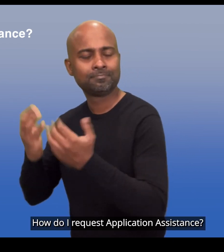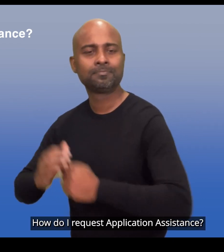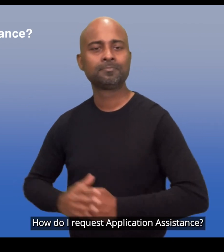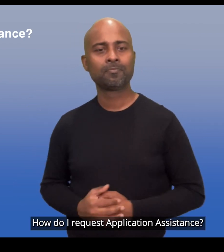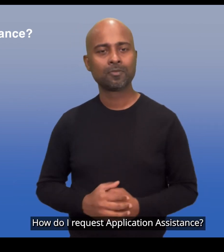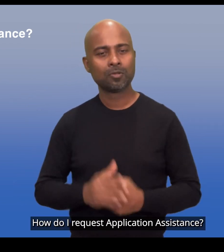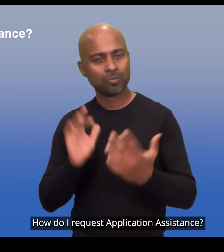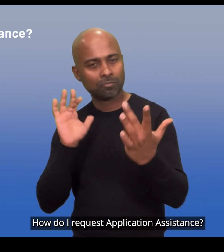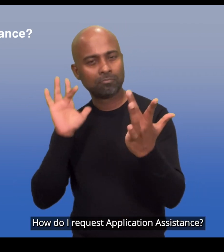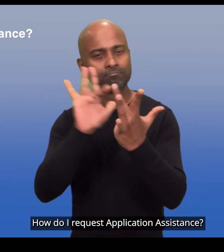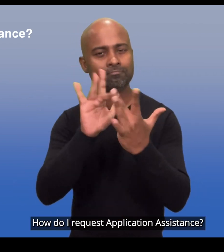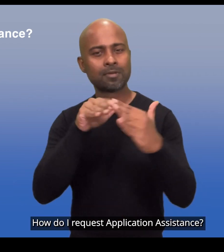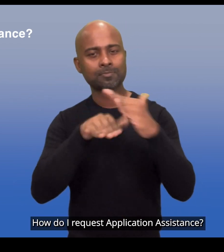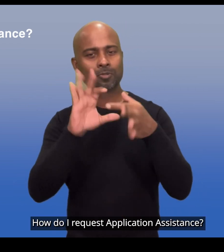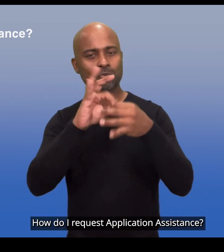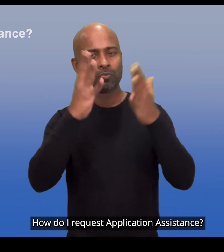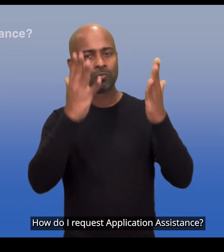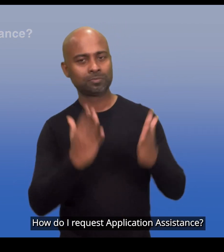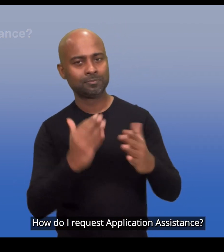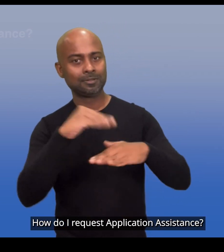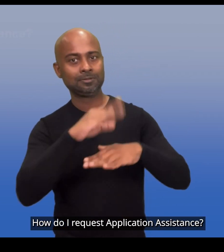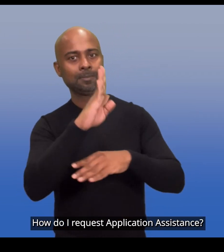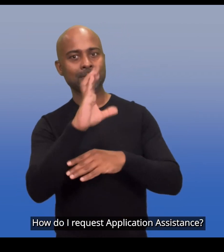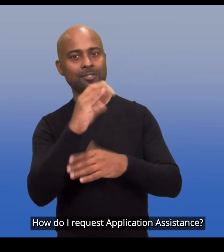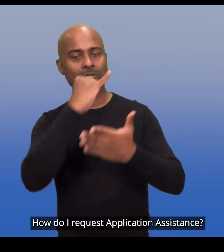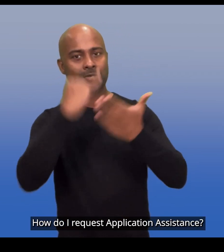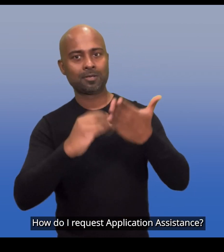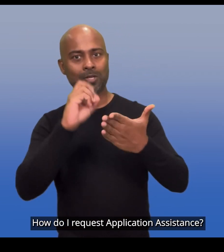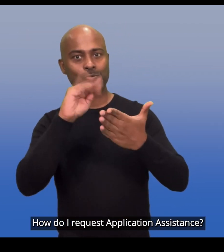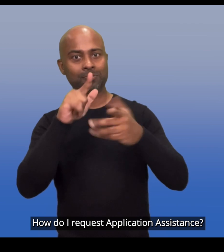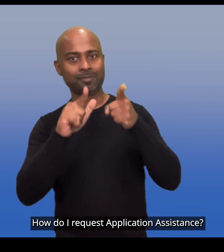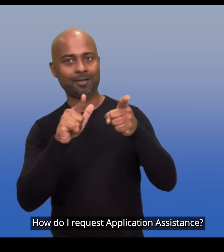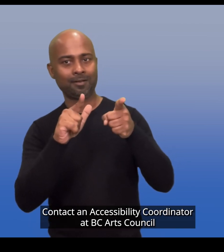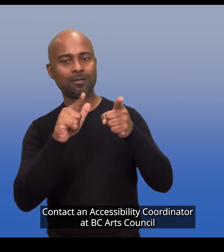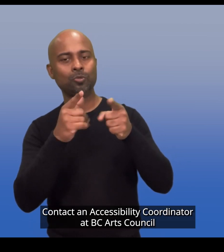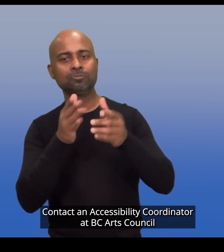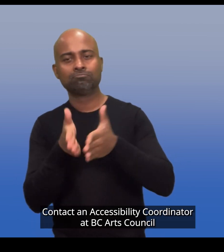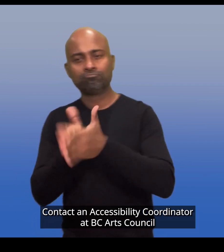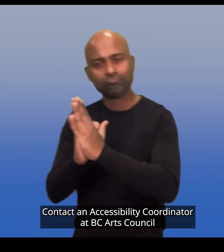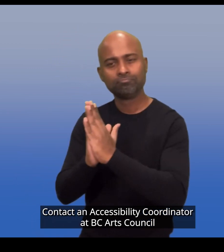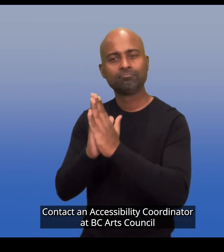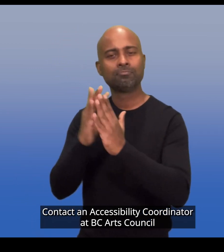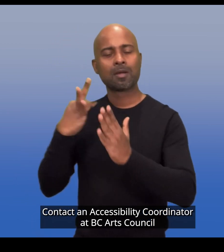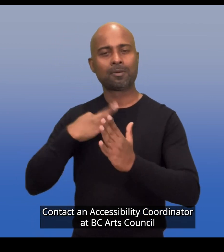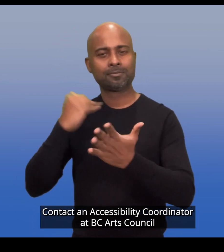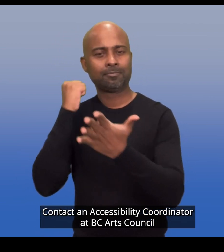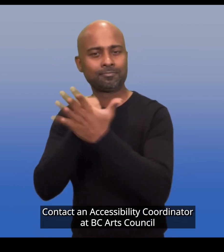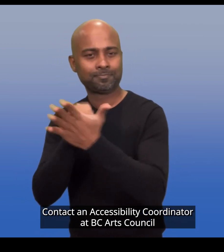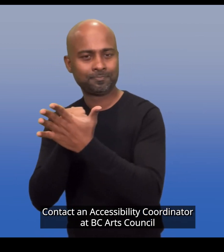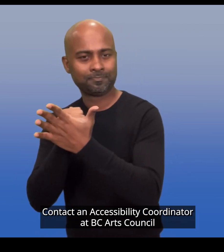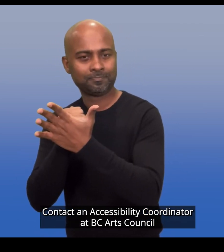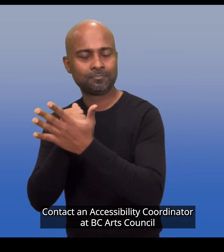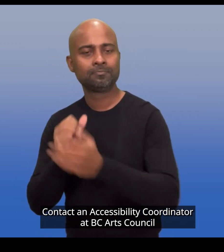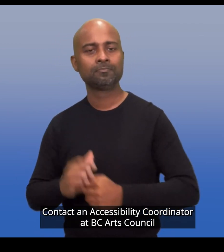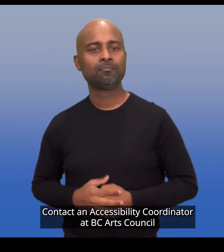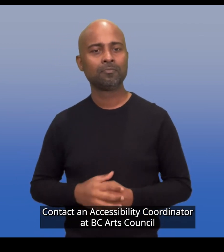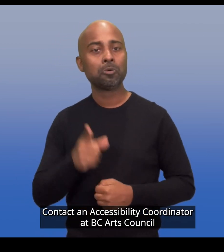How do I request application assistance? Contact an Accessibility Coordinator at BC